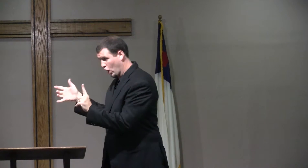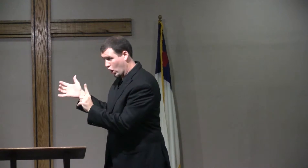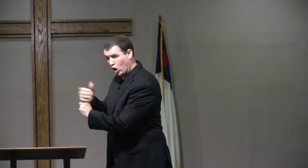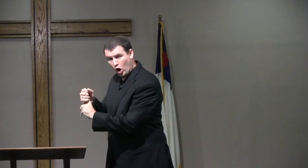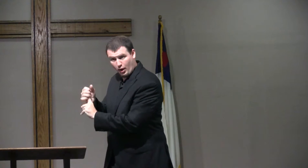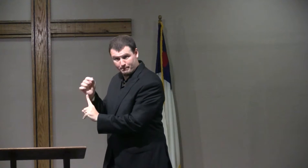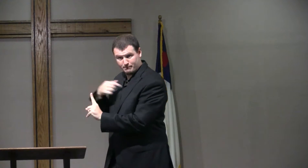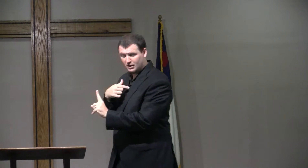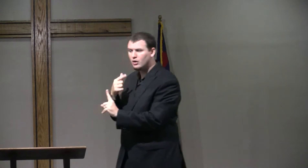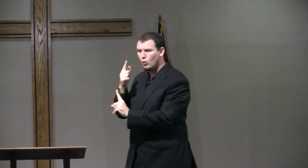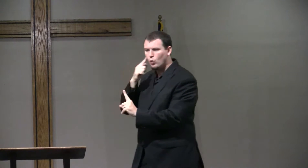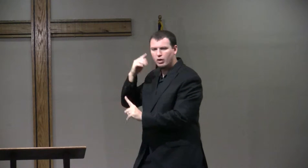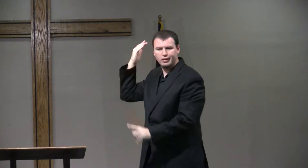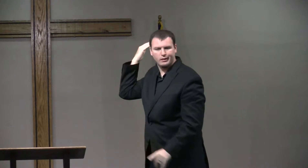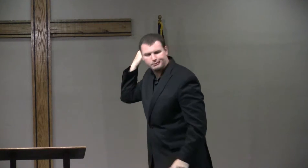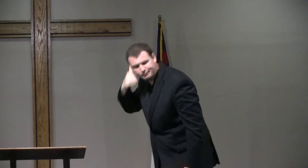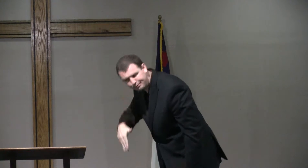else and